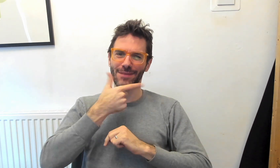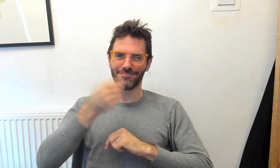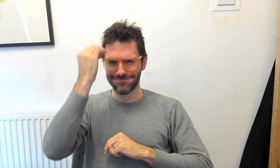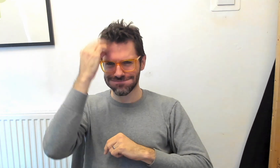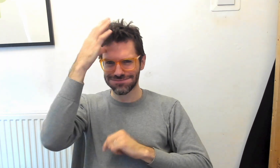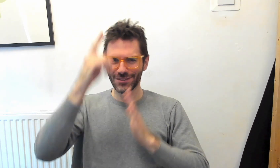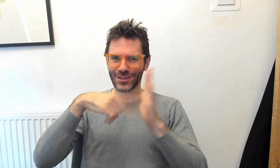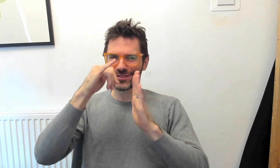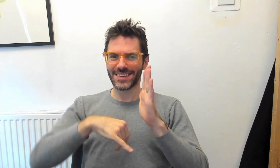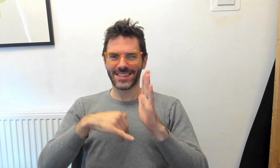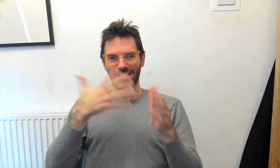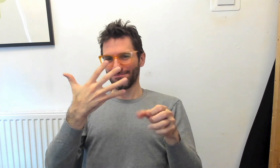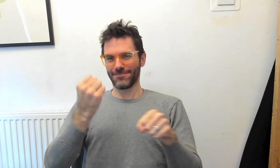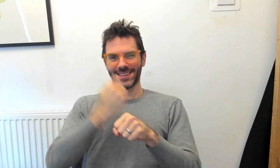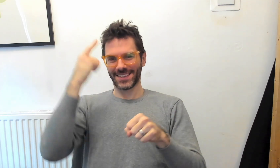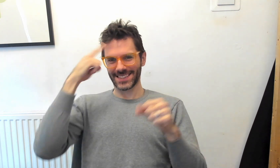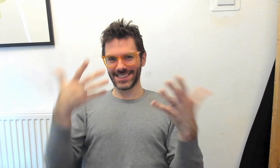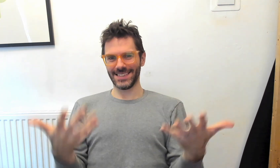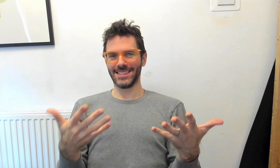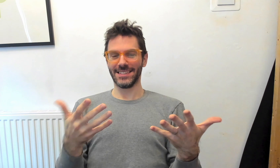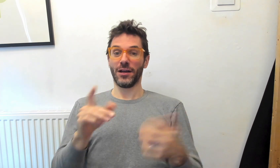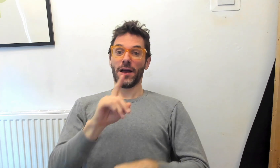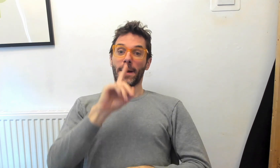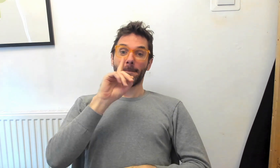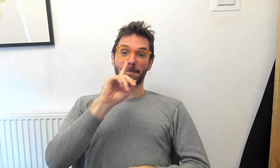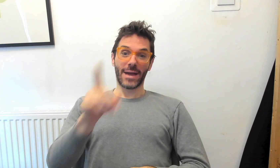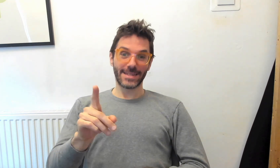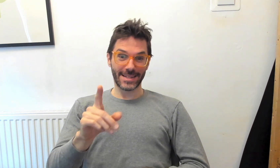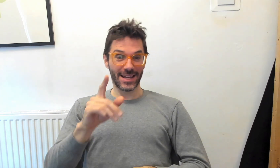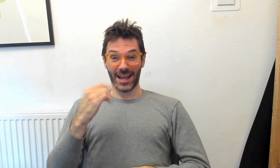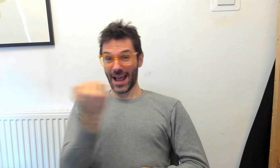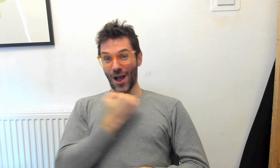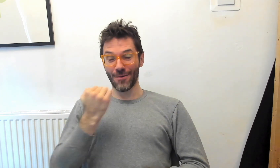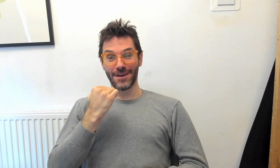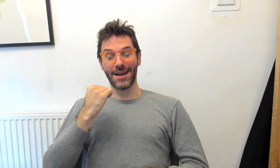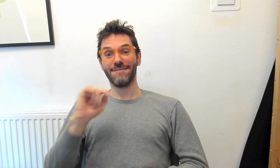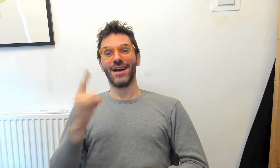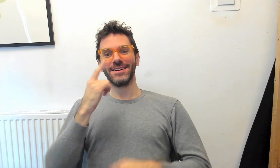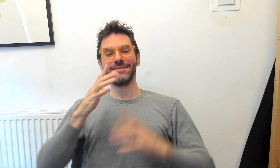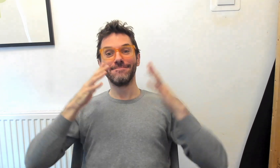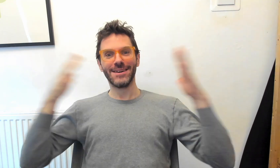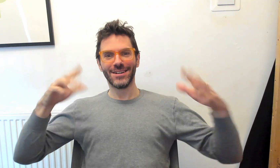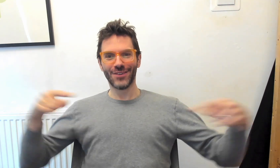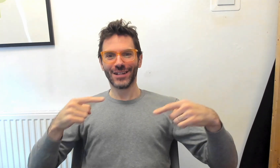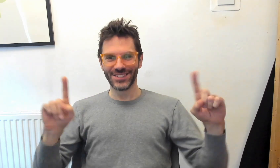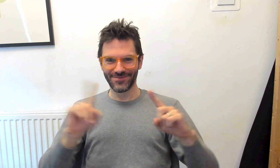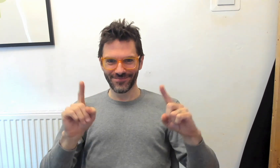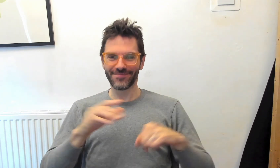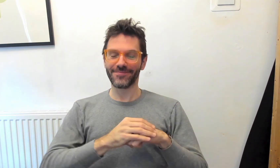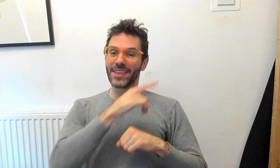in JavaScript. But our first big challenge is that in